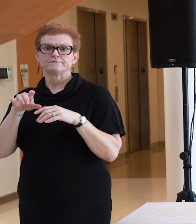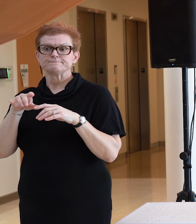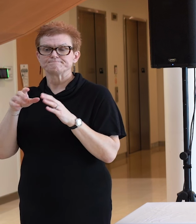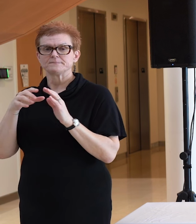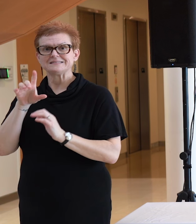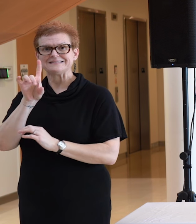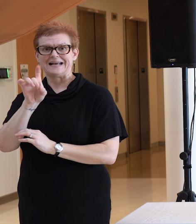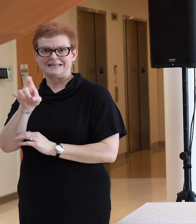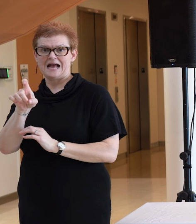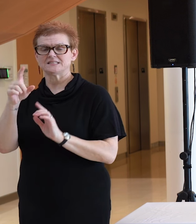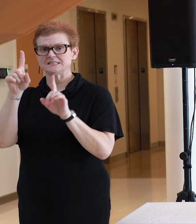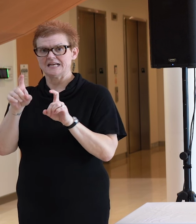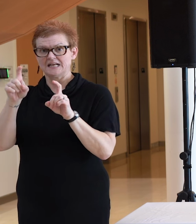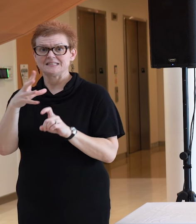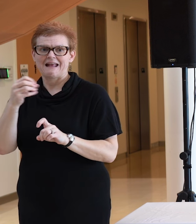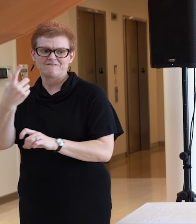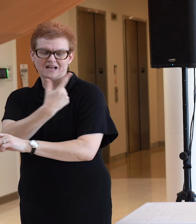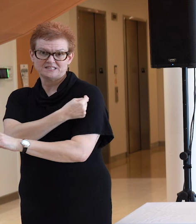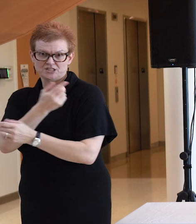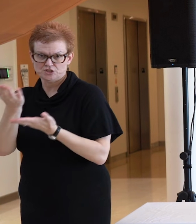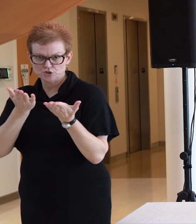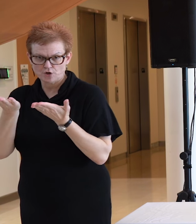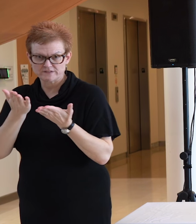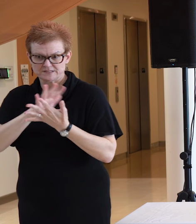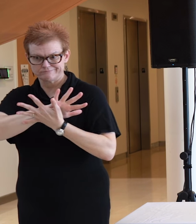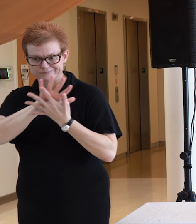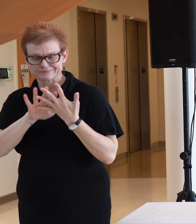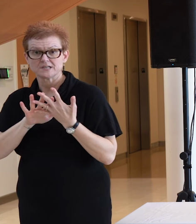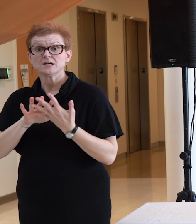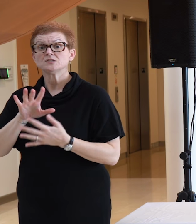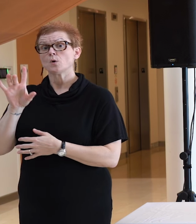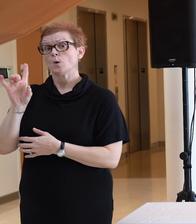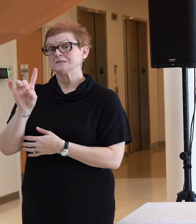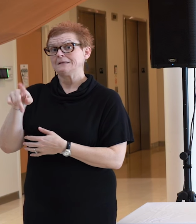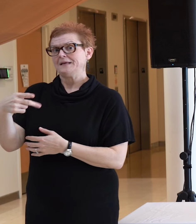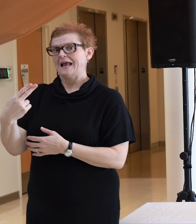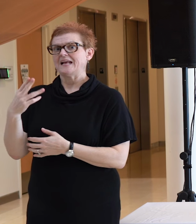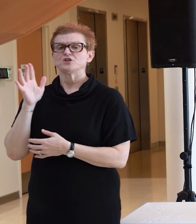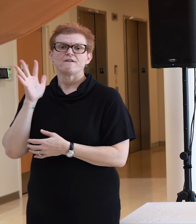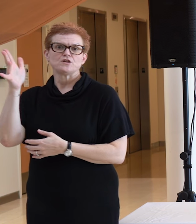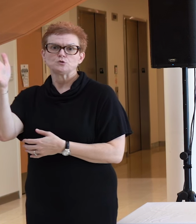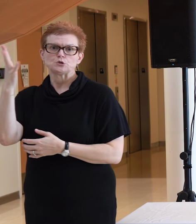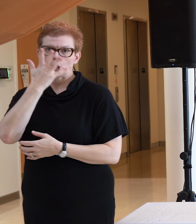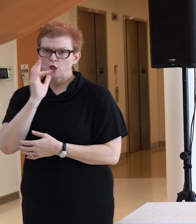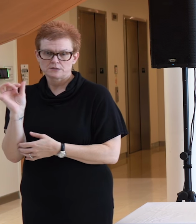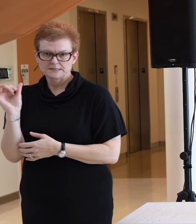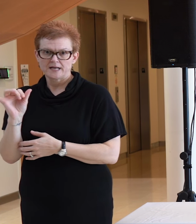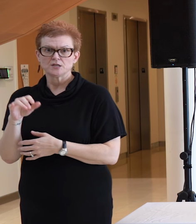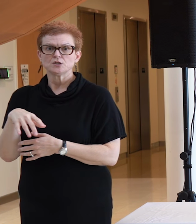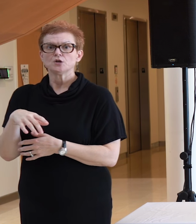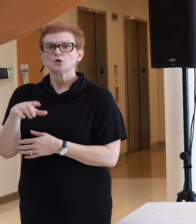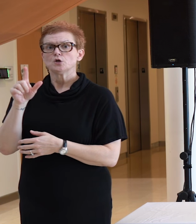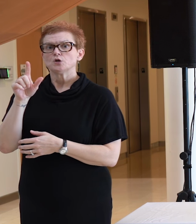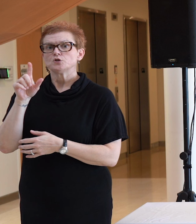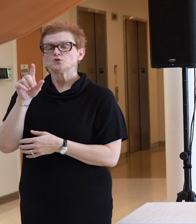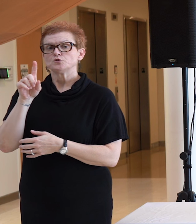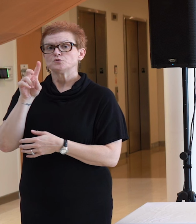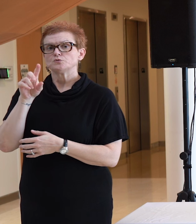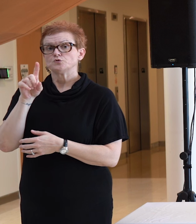testing and vaccination services. So what is DPH future? In 2021, DPH launched